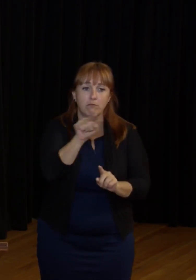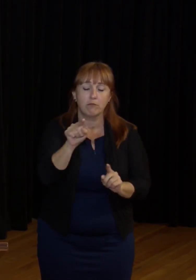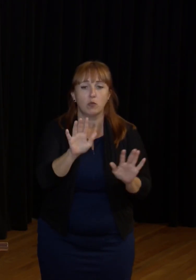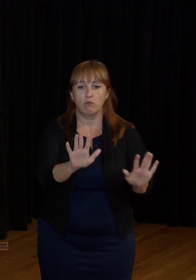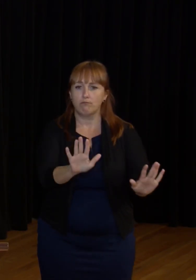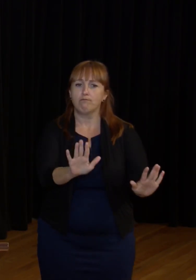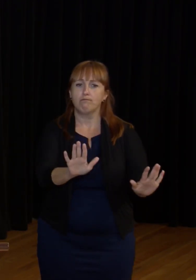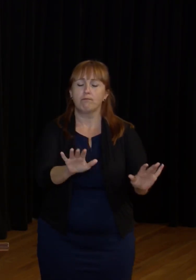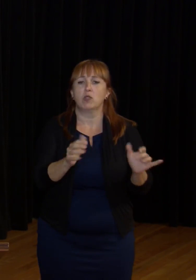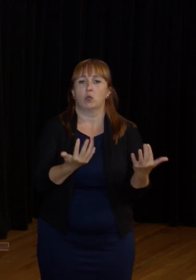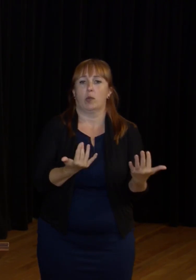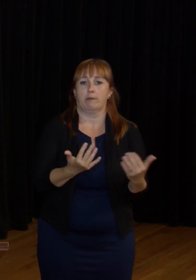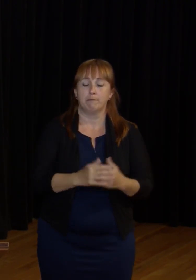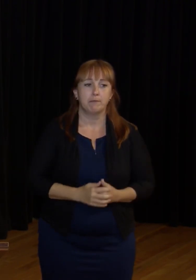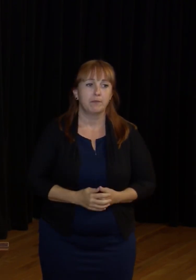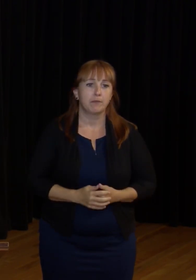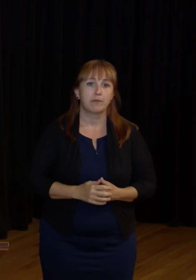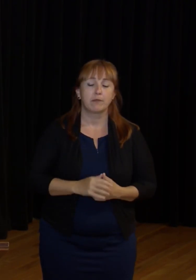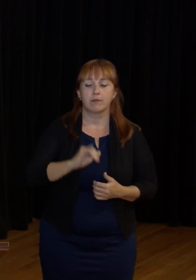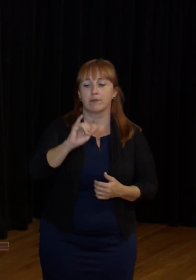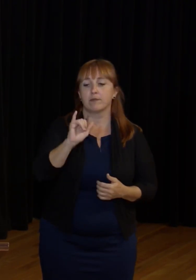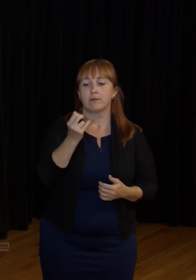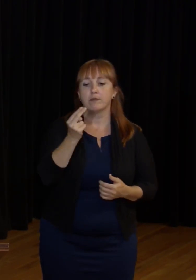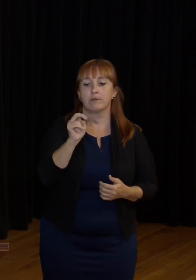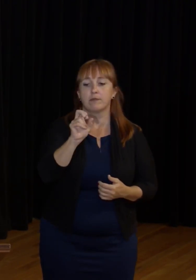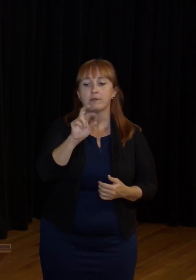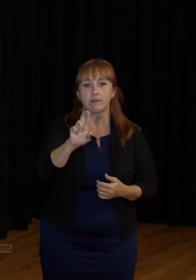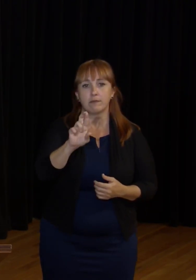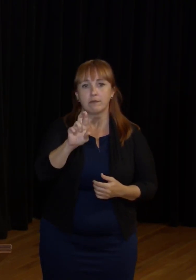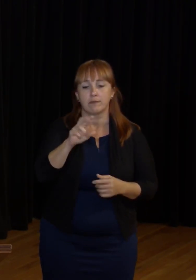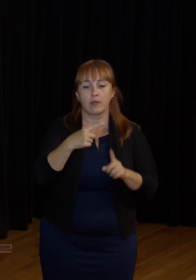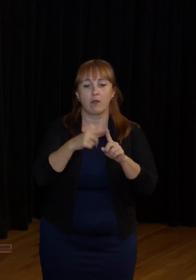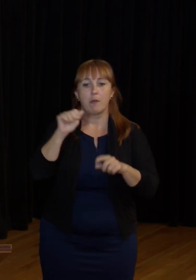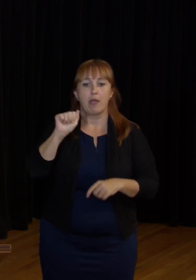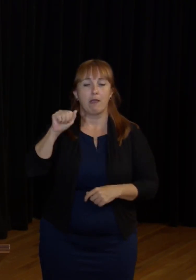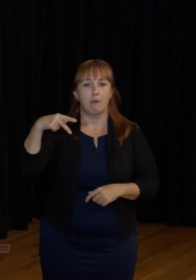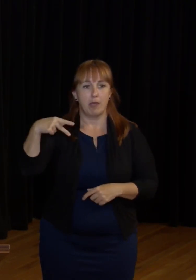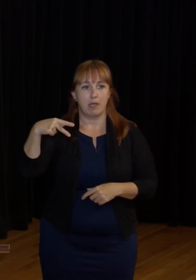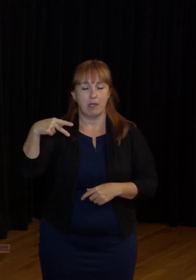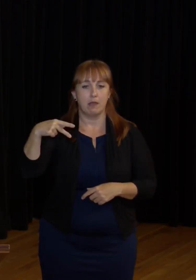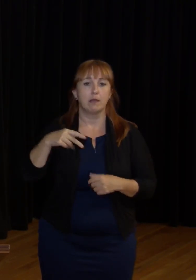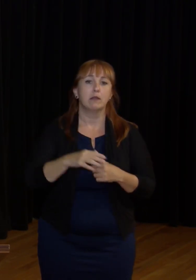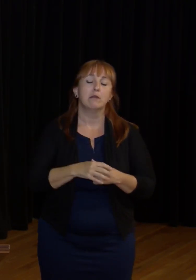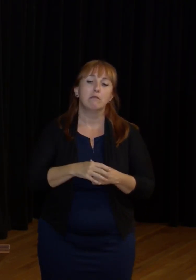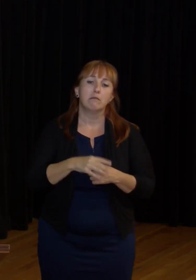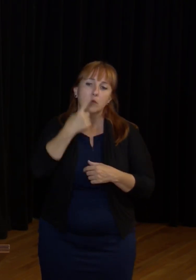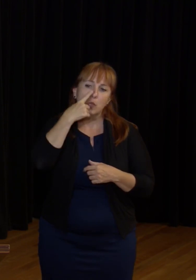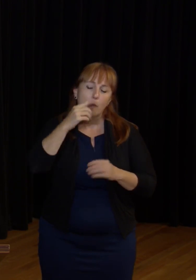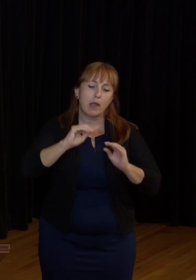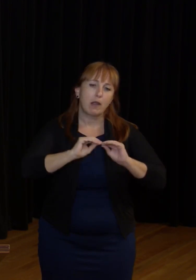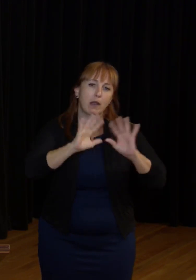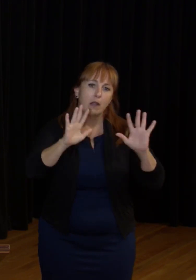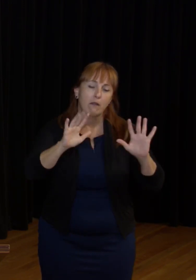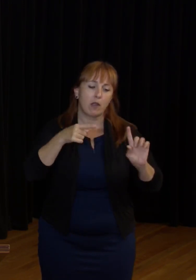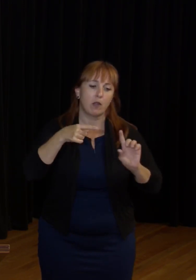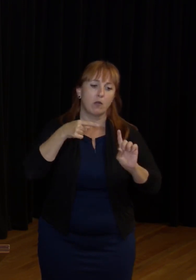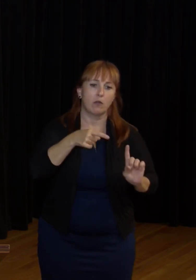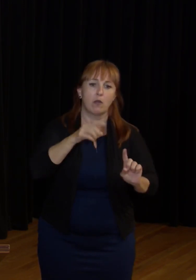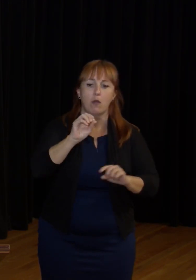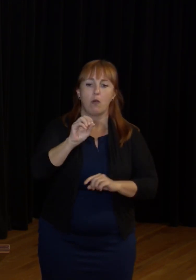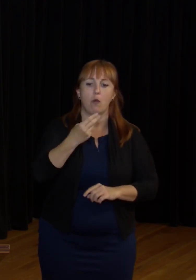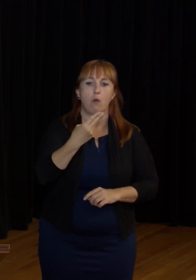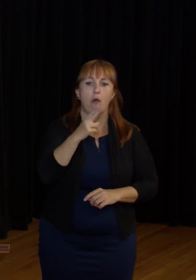Jennifer Kelleher from the Associated Press Can you please provide clarity on Oahu rules